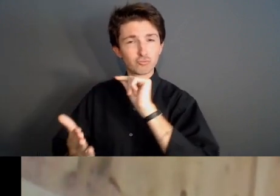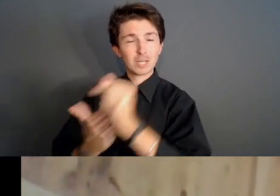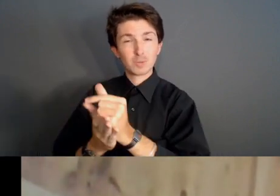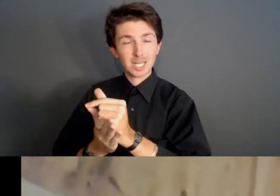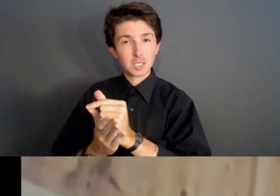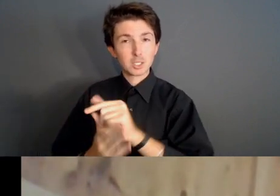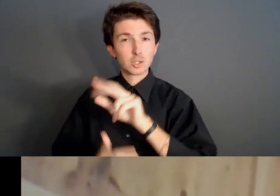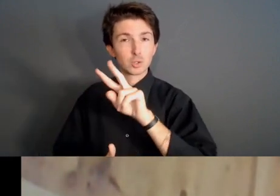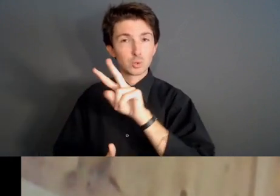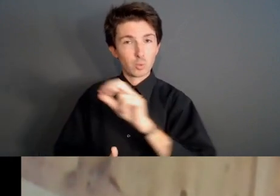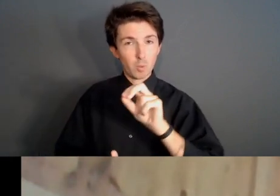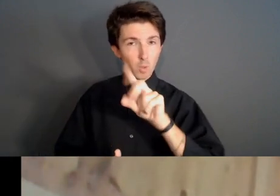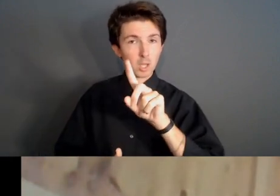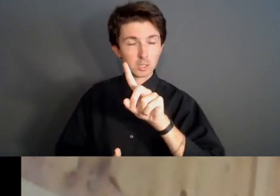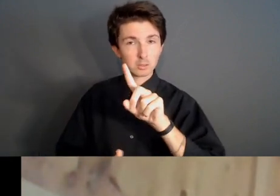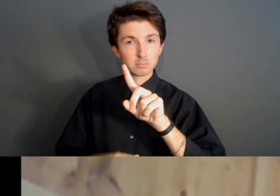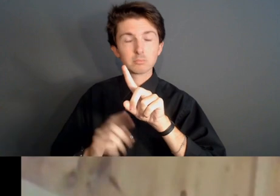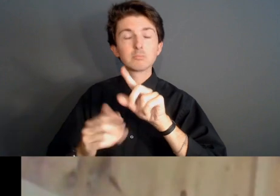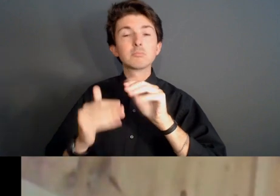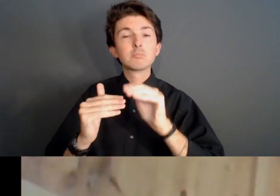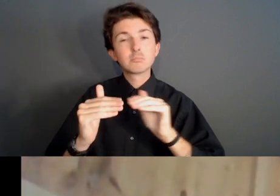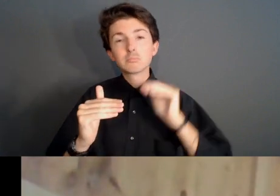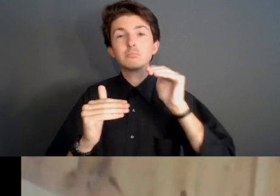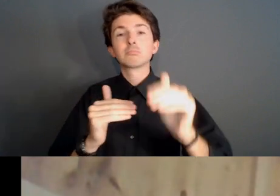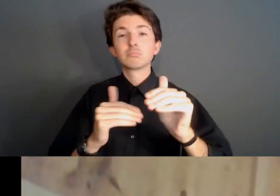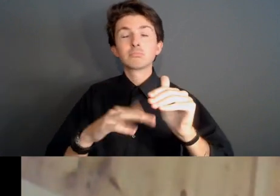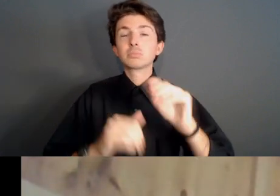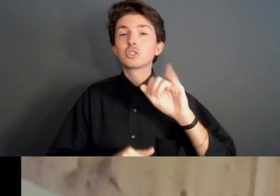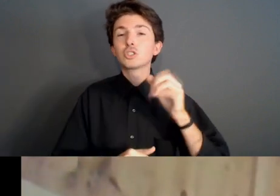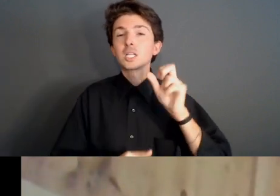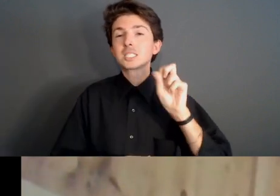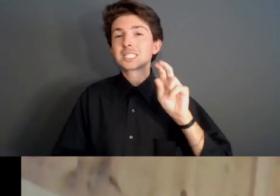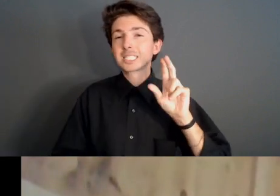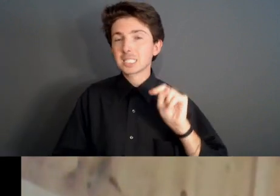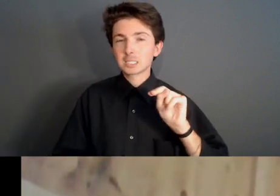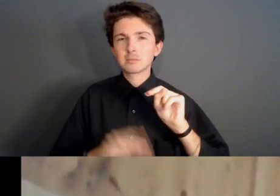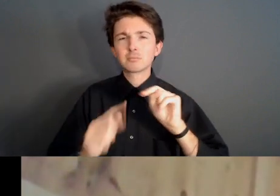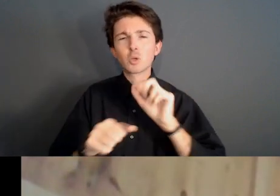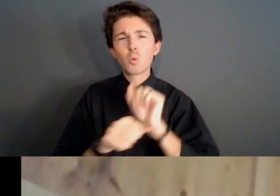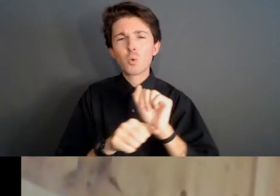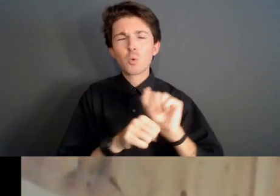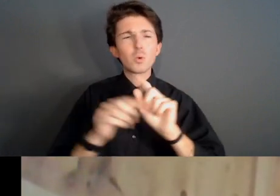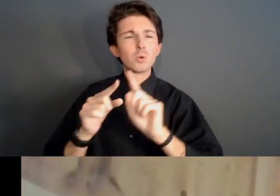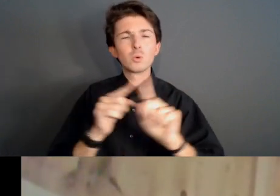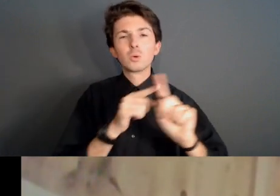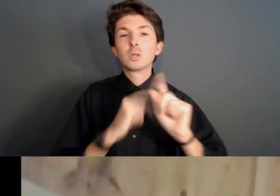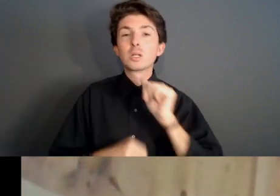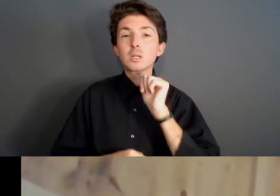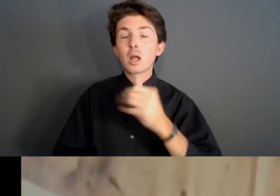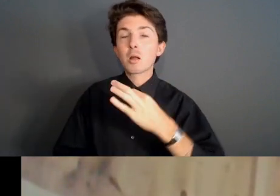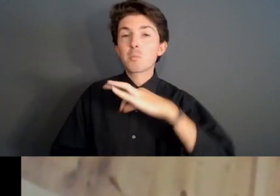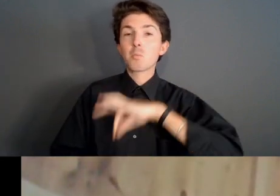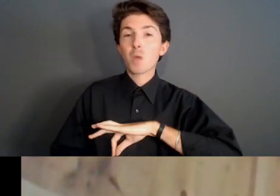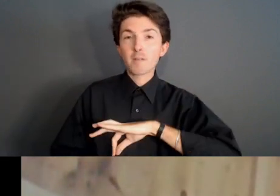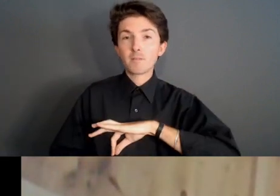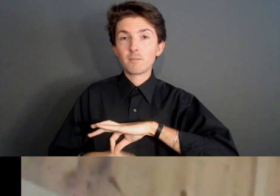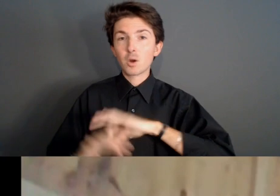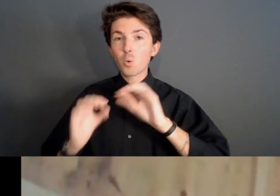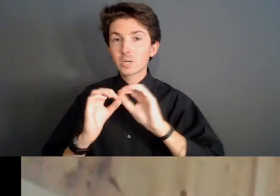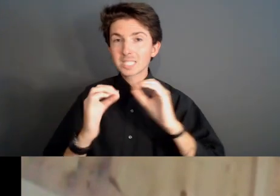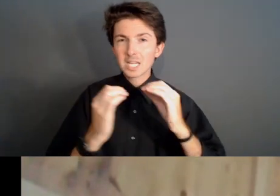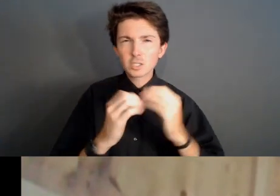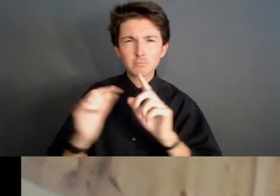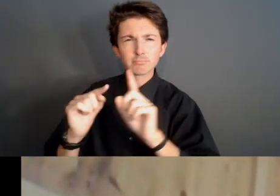2001, Justin worked as a consultant for several nonprofit organizations and worked on numerous